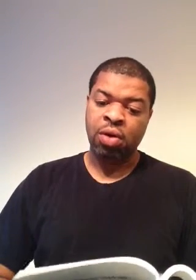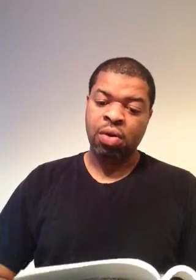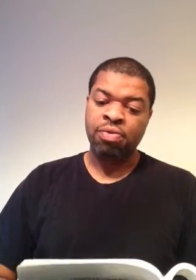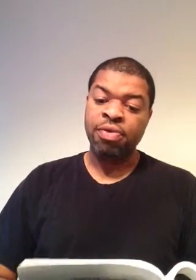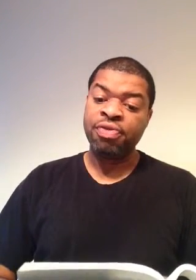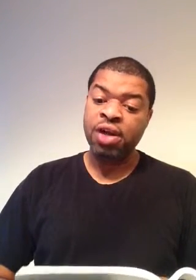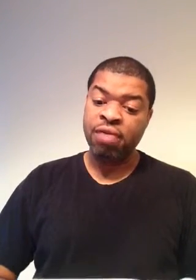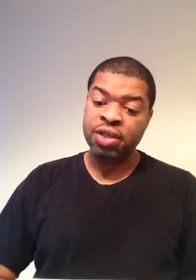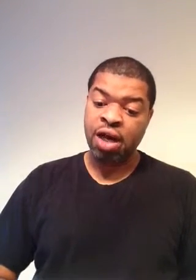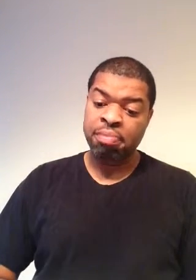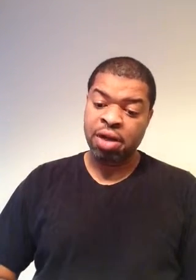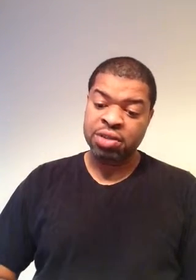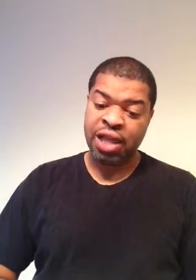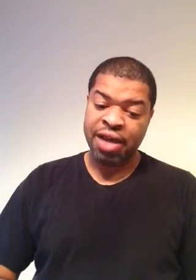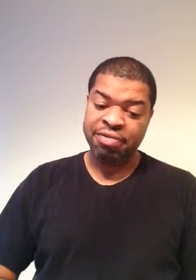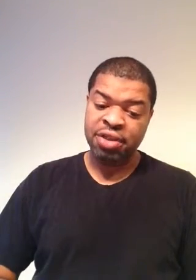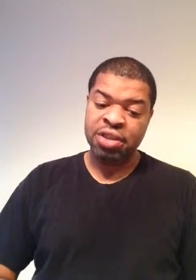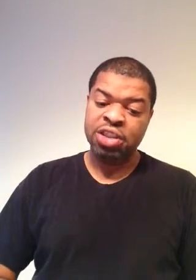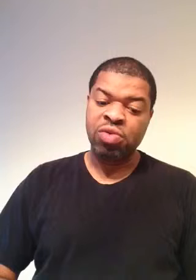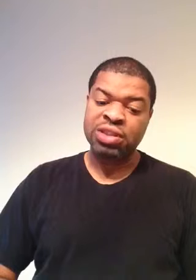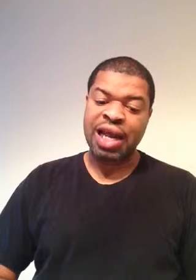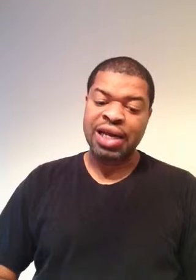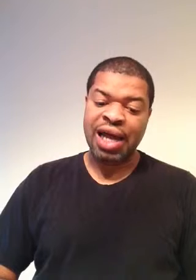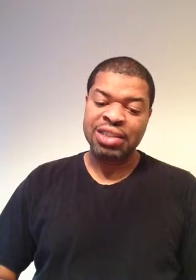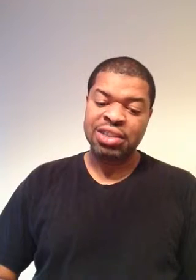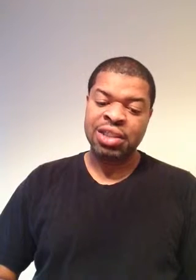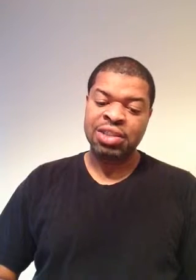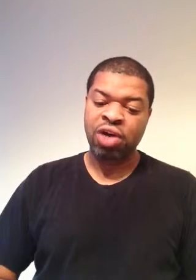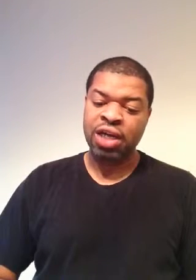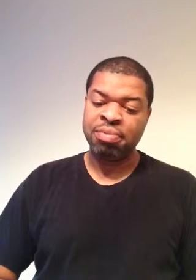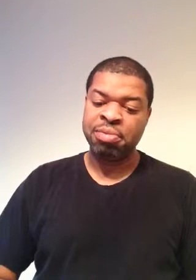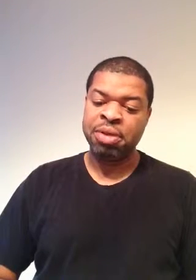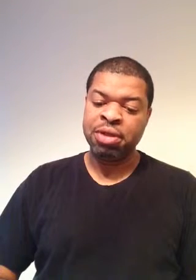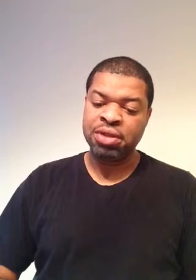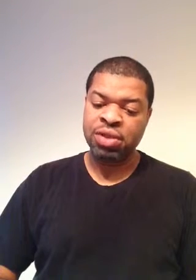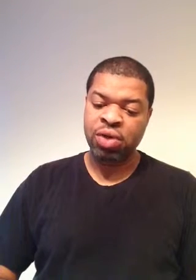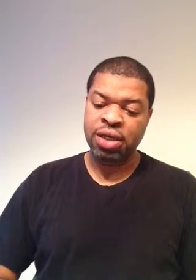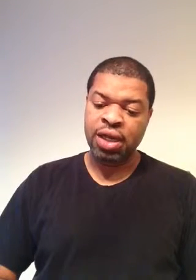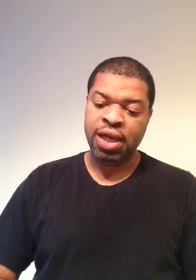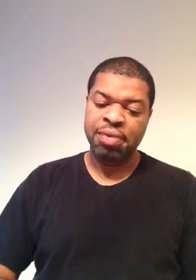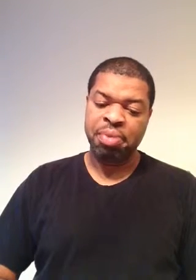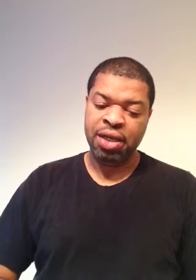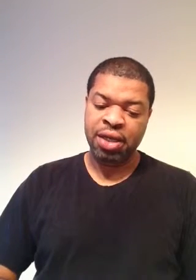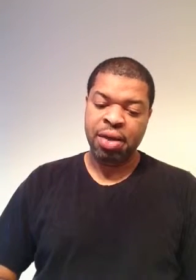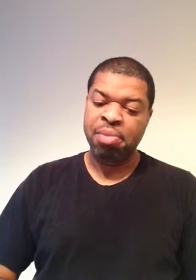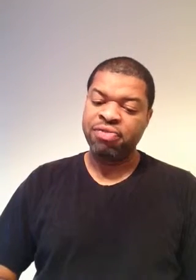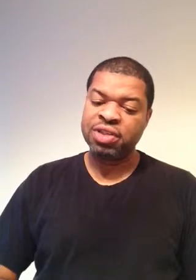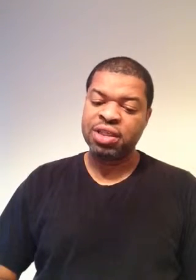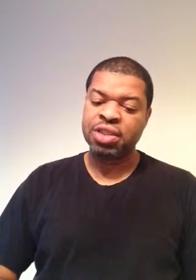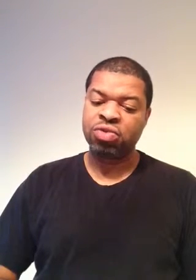So for fear of the young male's life, she will psychologically train him to be mentally weak and dependent, but physically